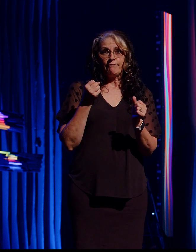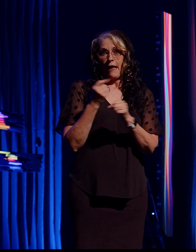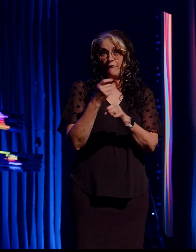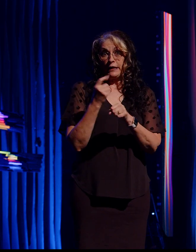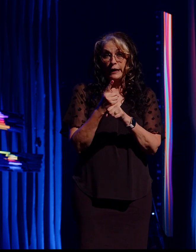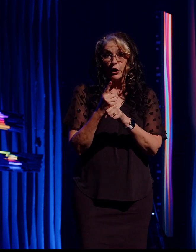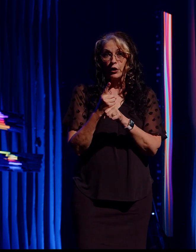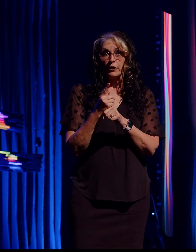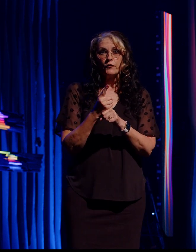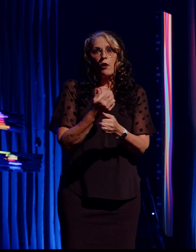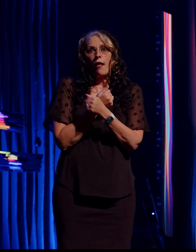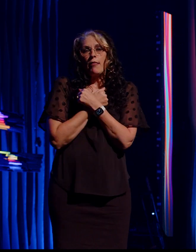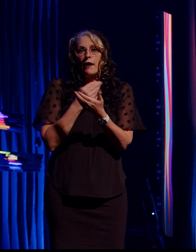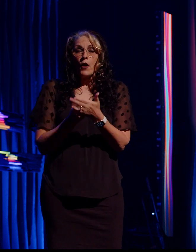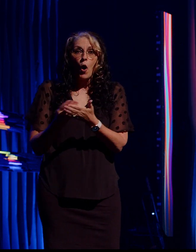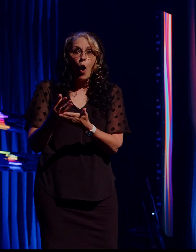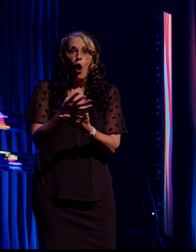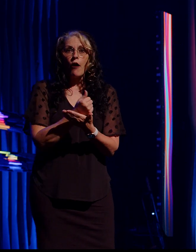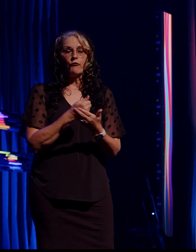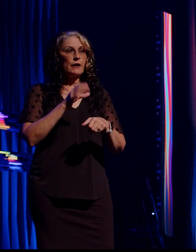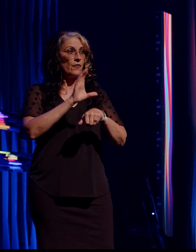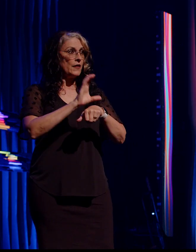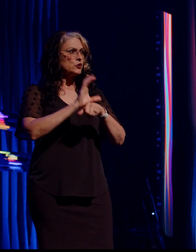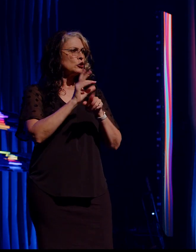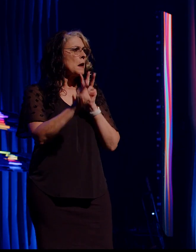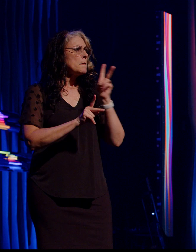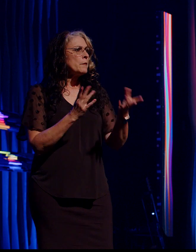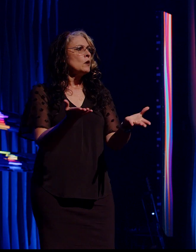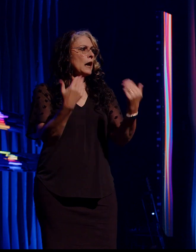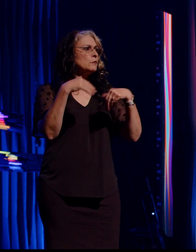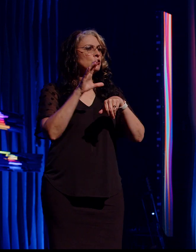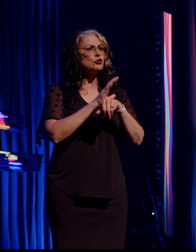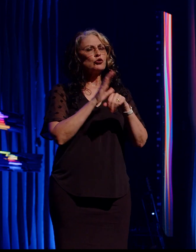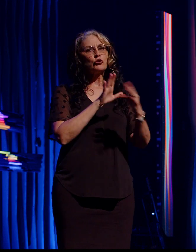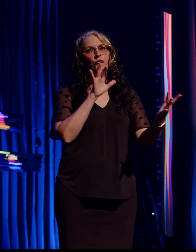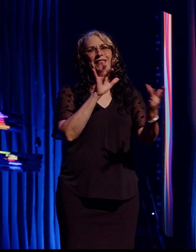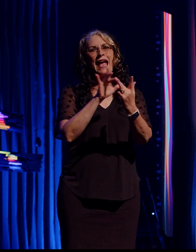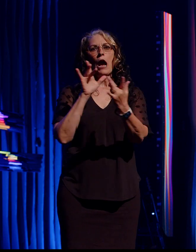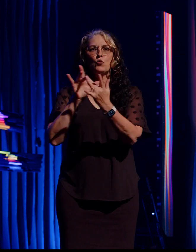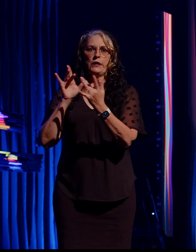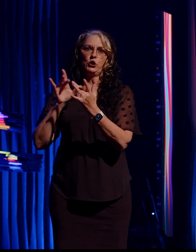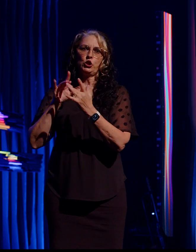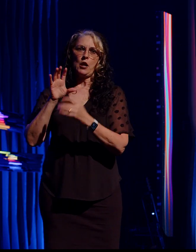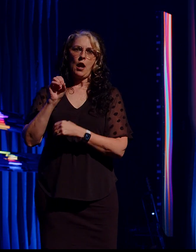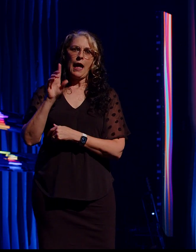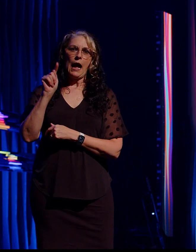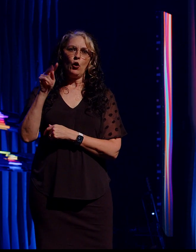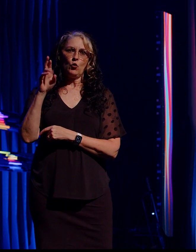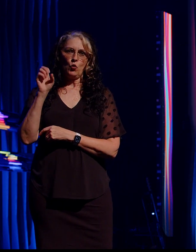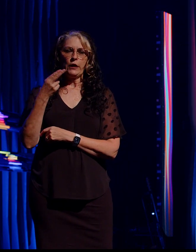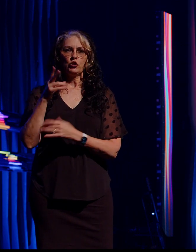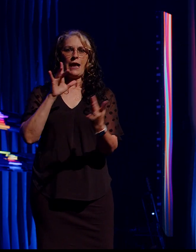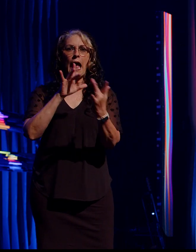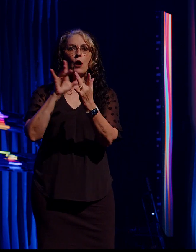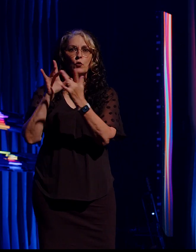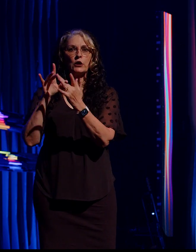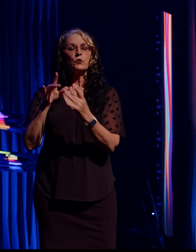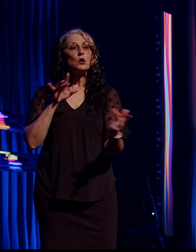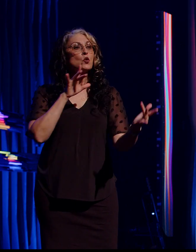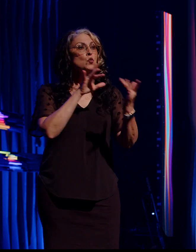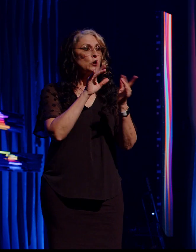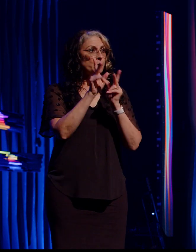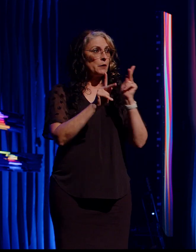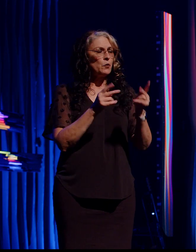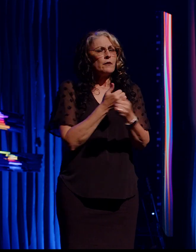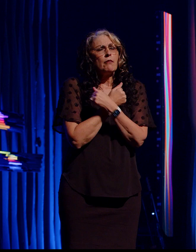year for our love offering, this church, people come to this church for the outreach that we do. Because we want to reach people with the